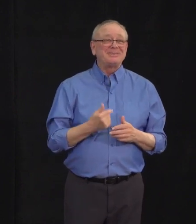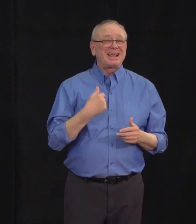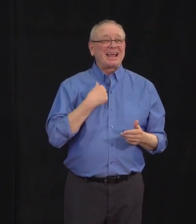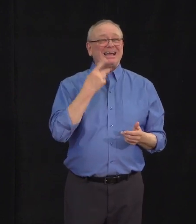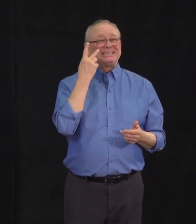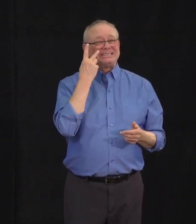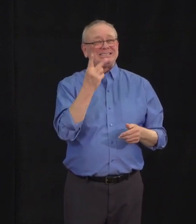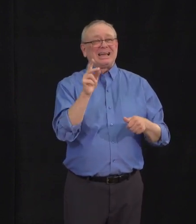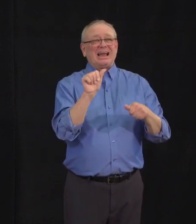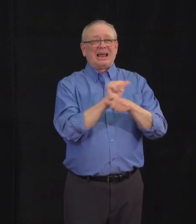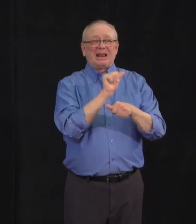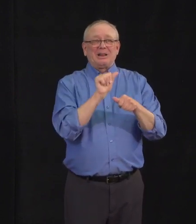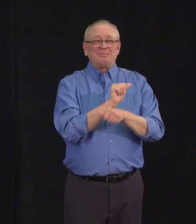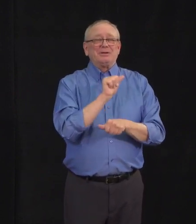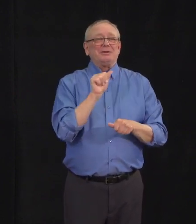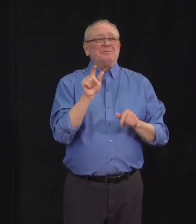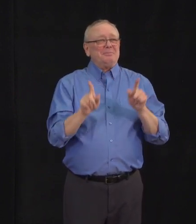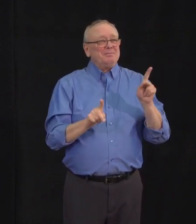remarkable